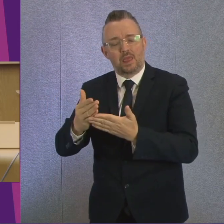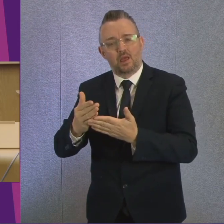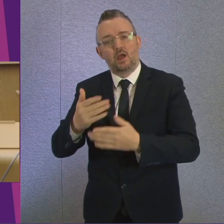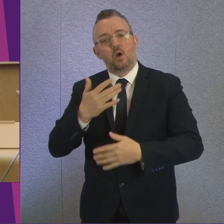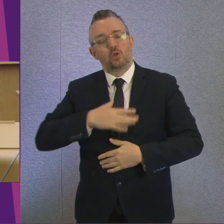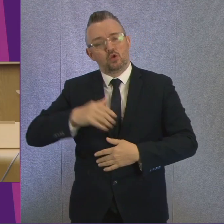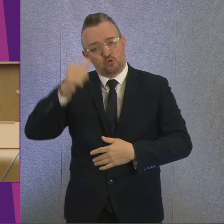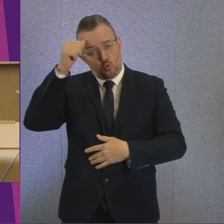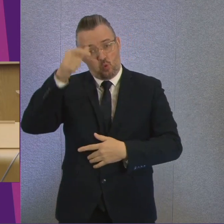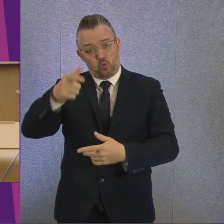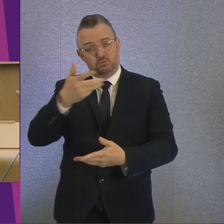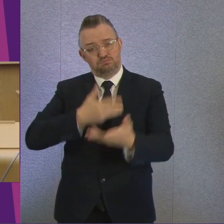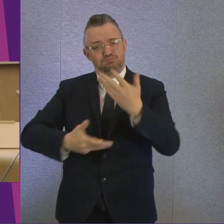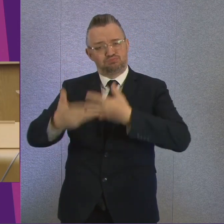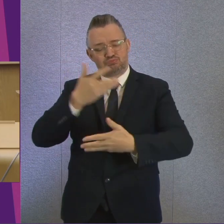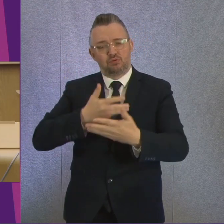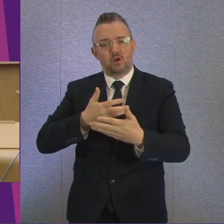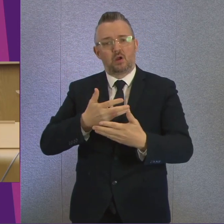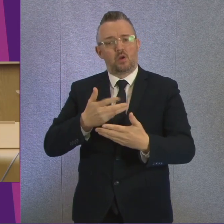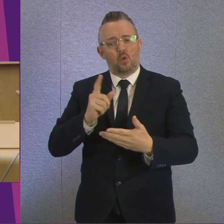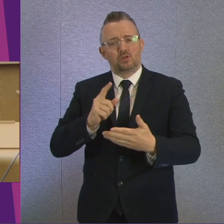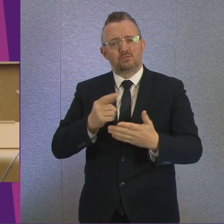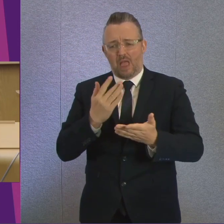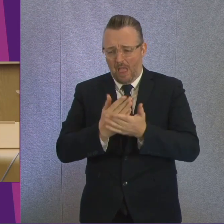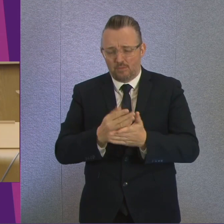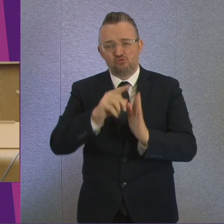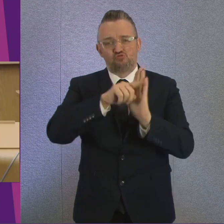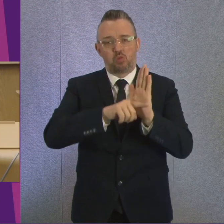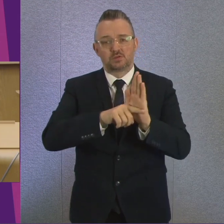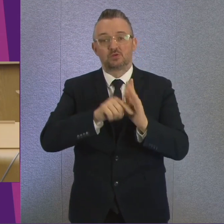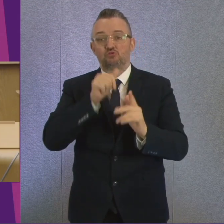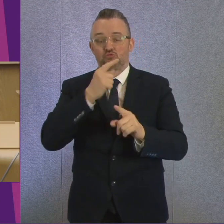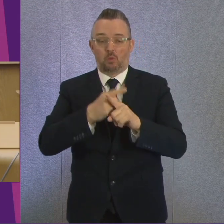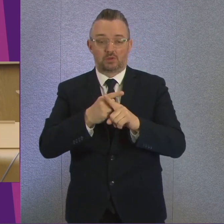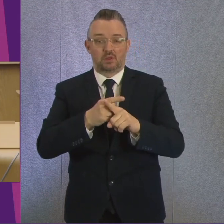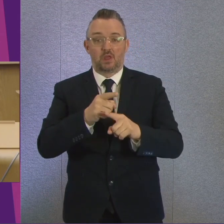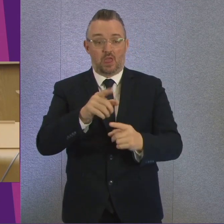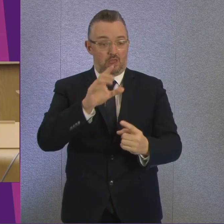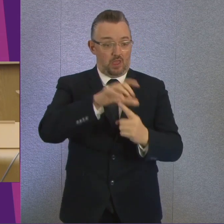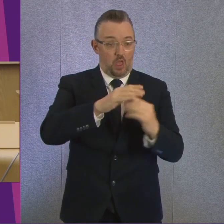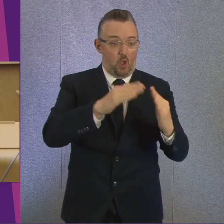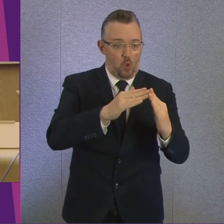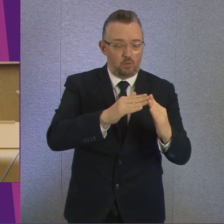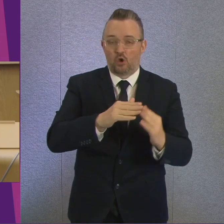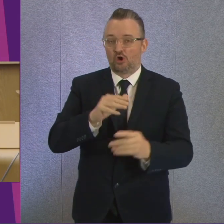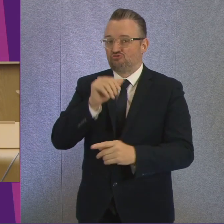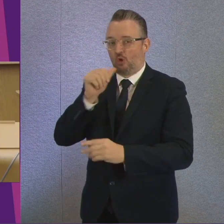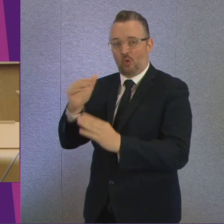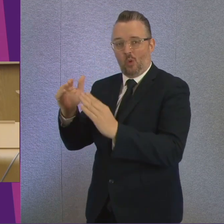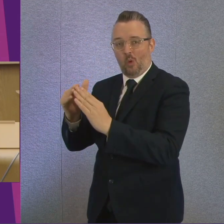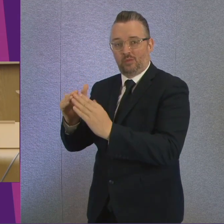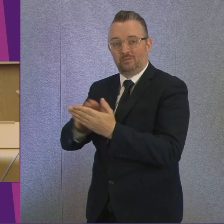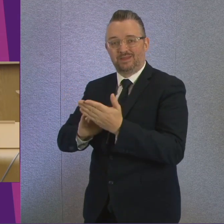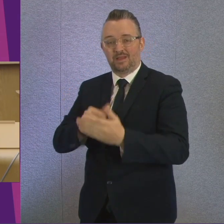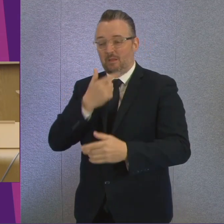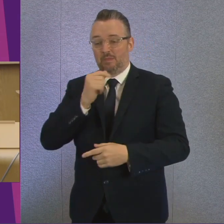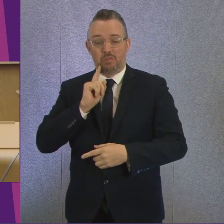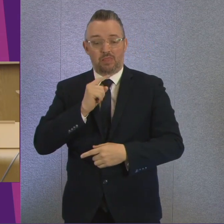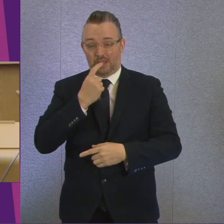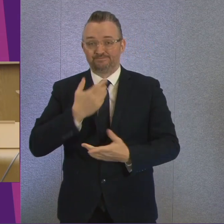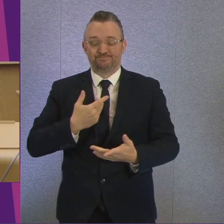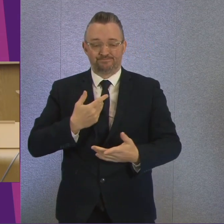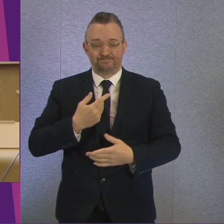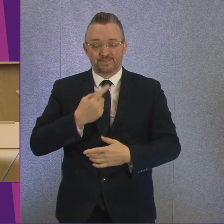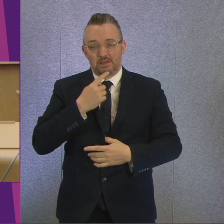set out guidance around this with regard to all settings, including home and non-home settings, so that people are able to say goodbye to their loved